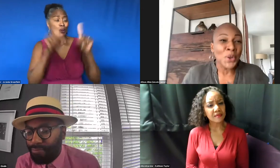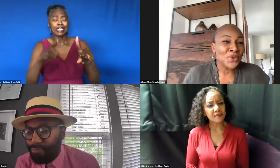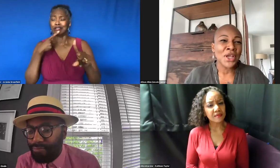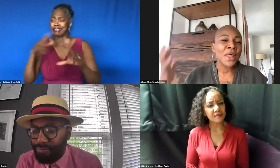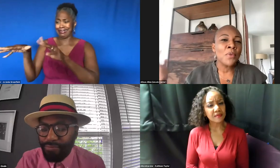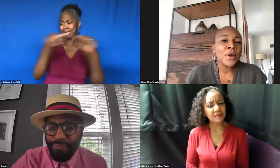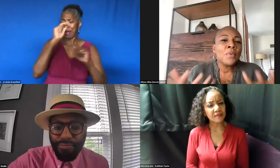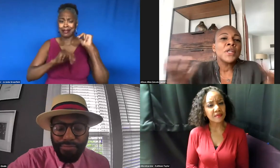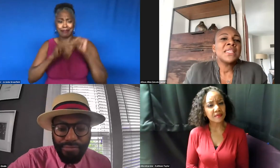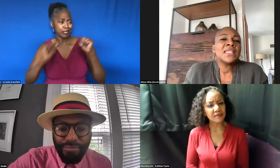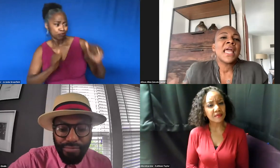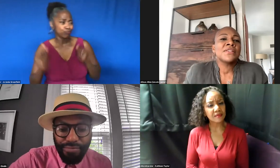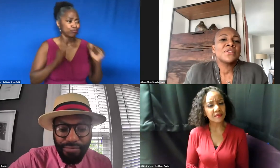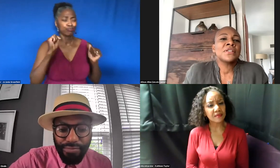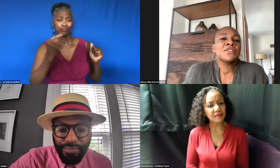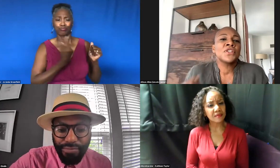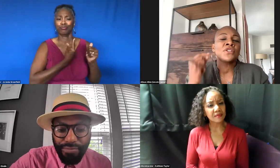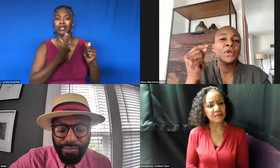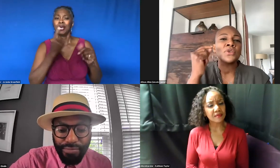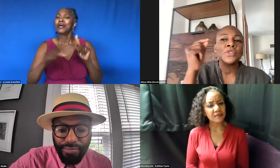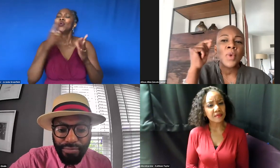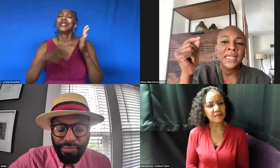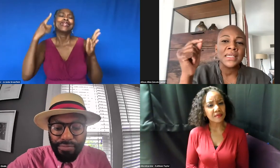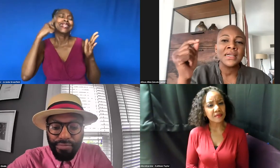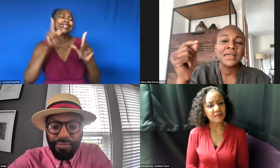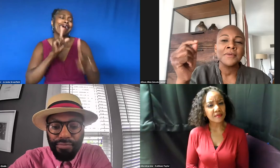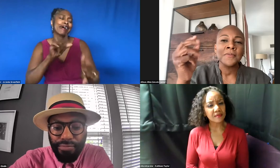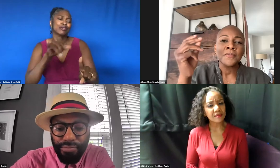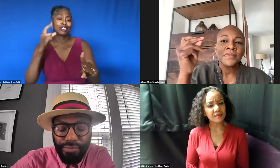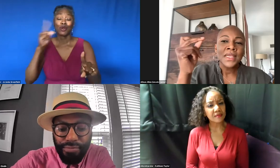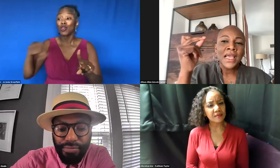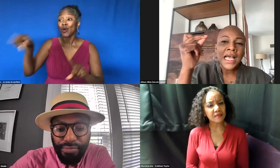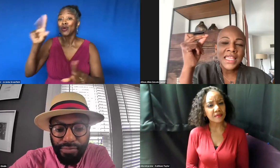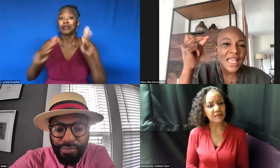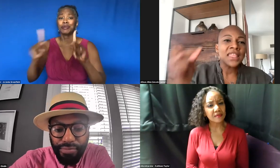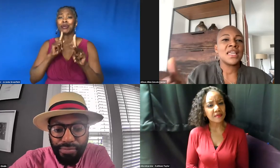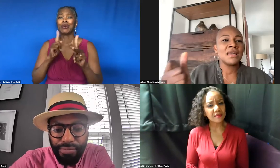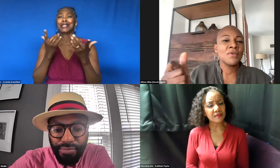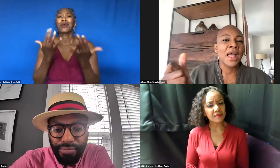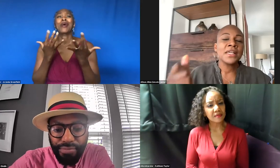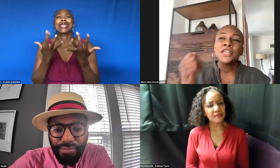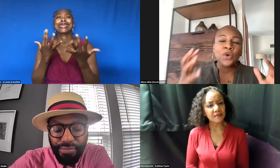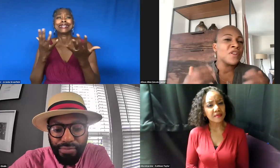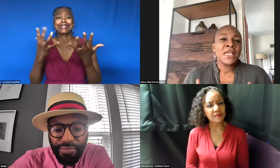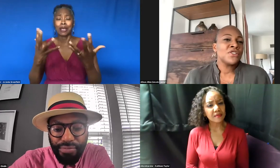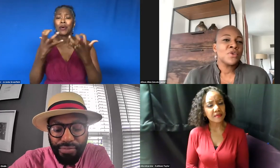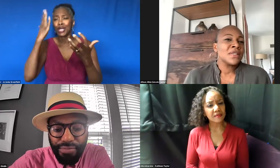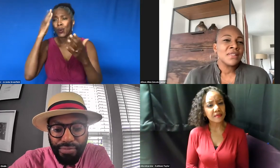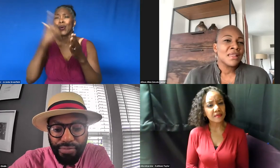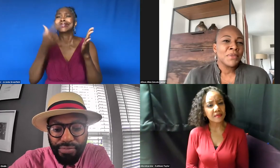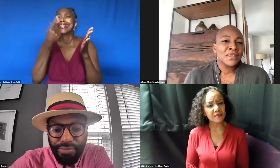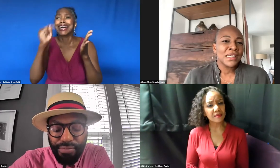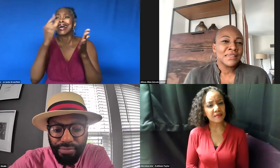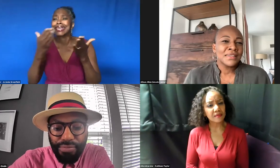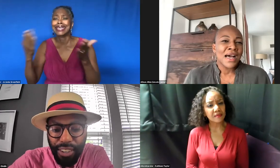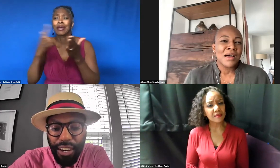do both, you know, like what do we think the answer is for those folks who are just waiting to hear the thing, right? COVID makes you want to